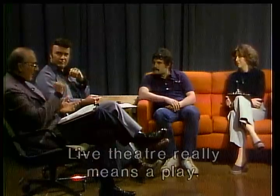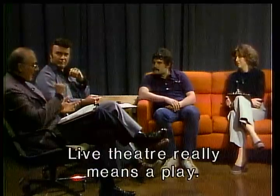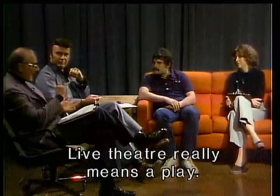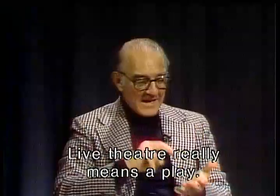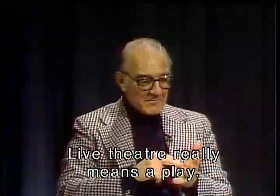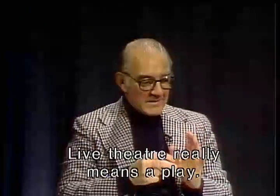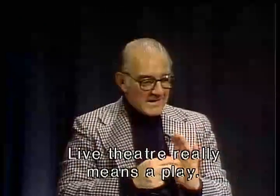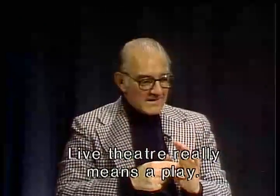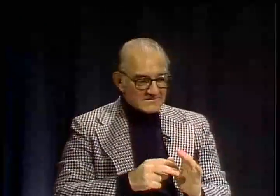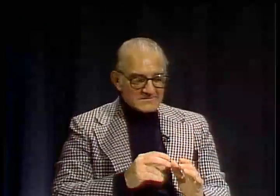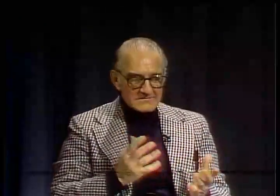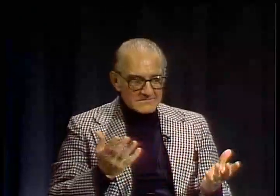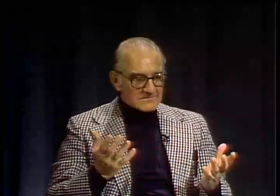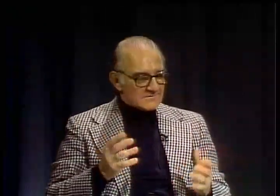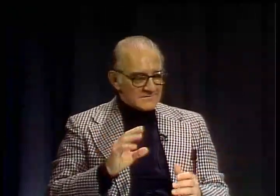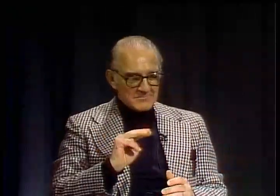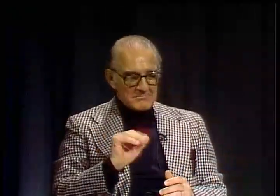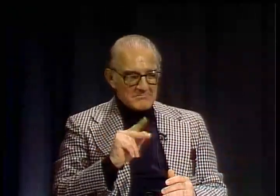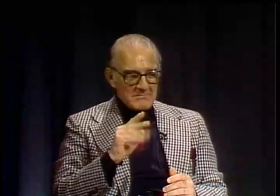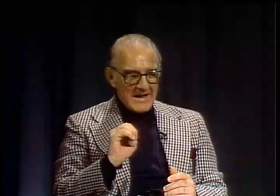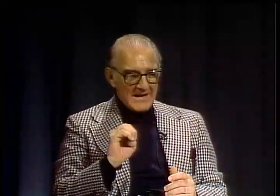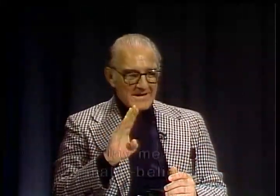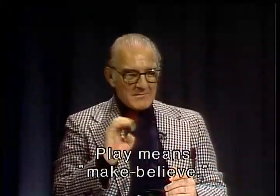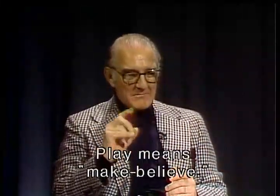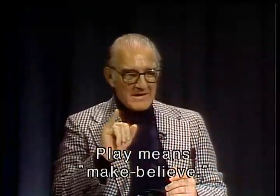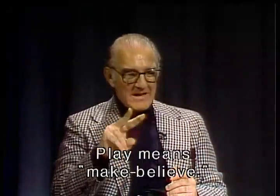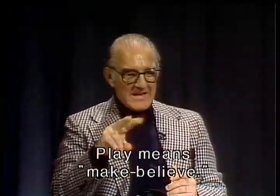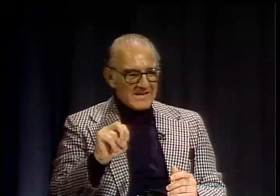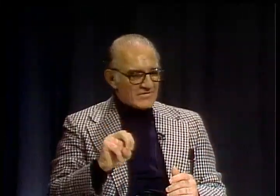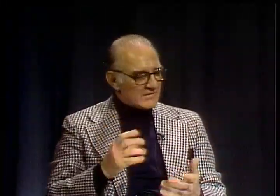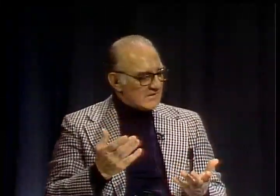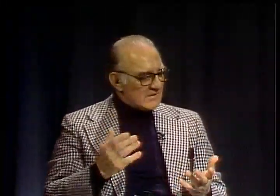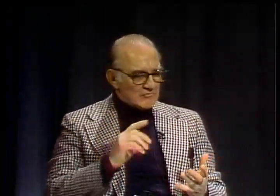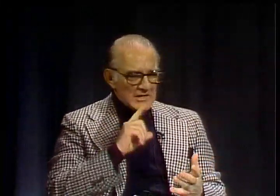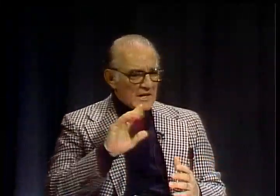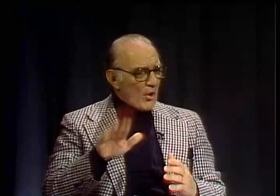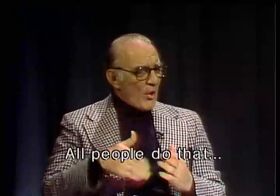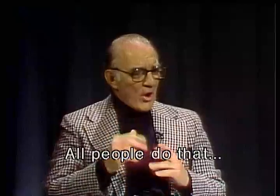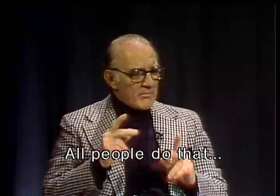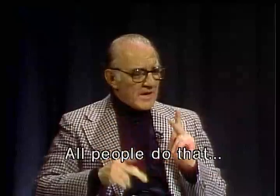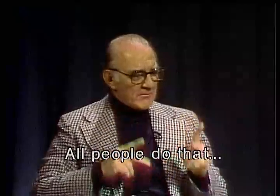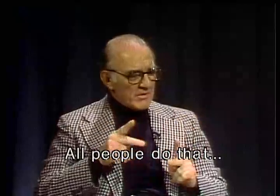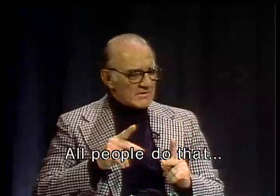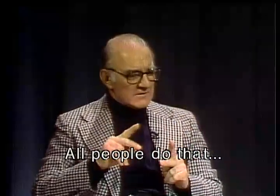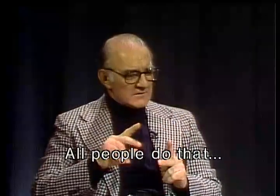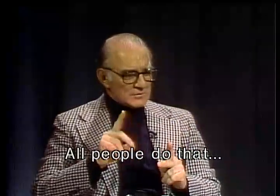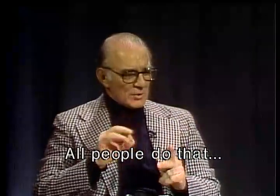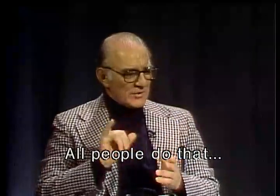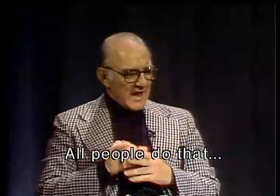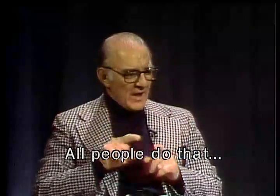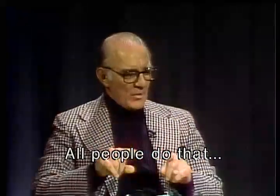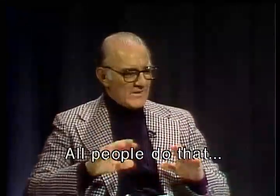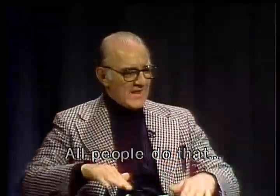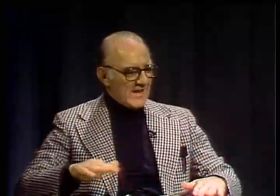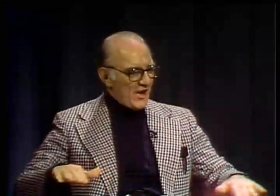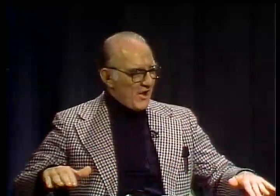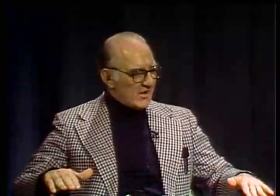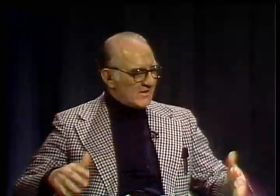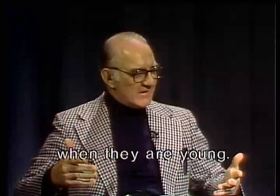Play means make believe. Really, all people do that when they're young.